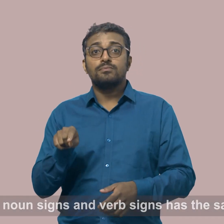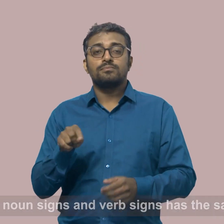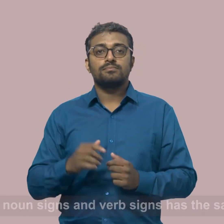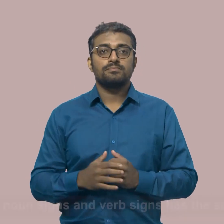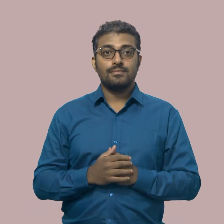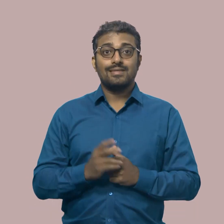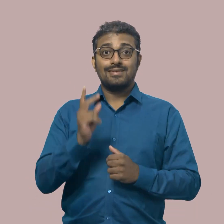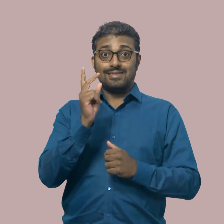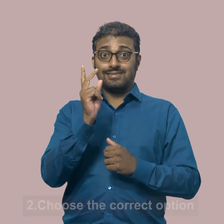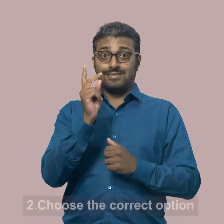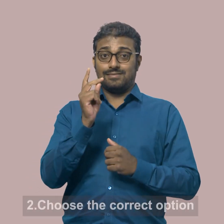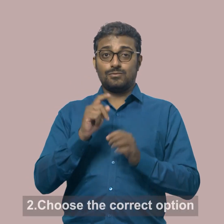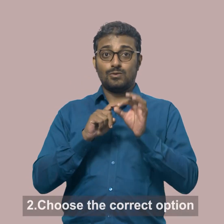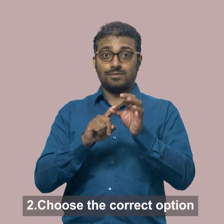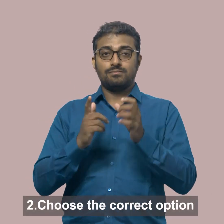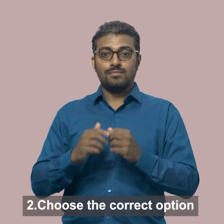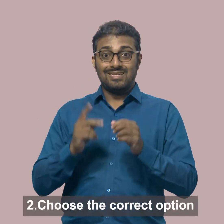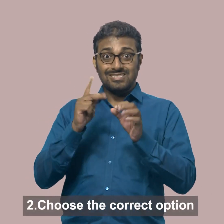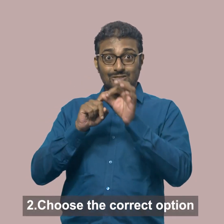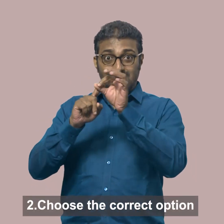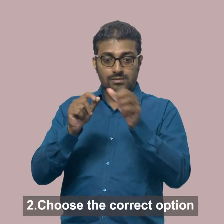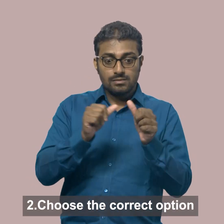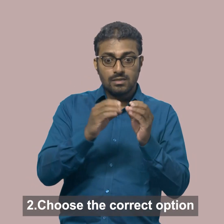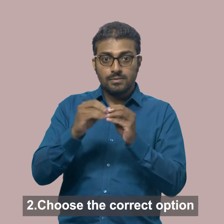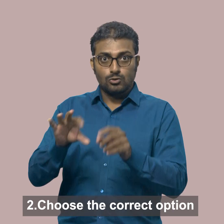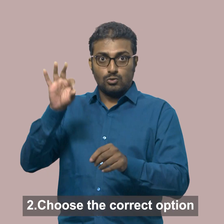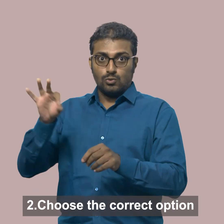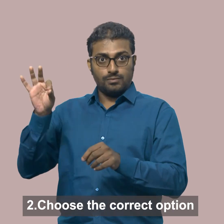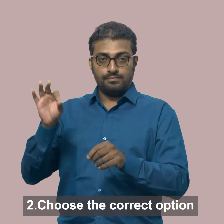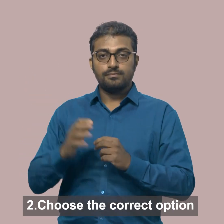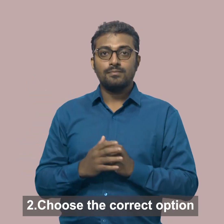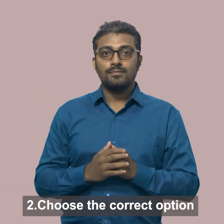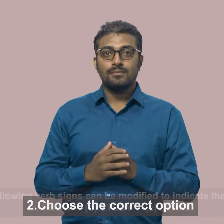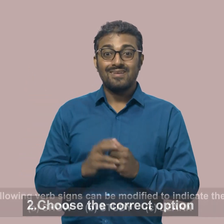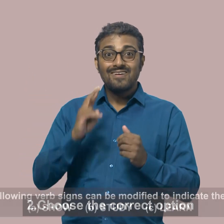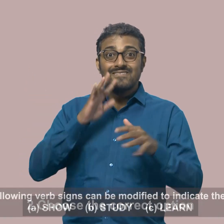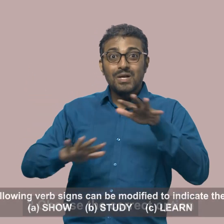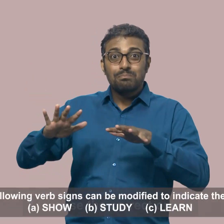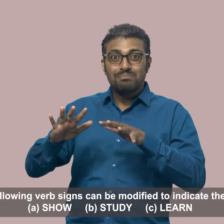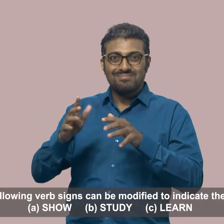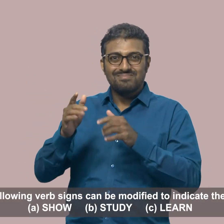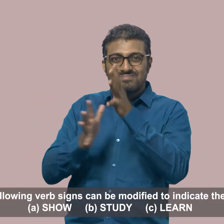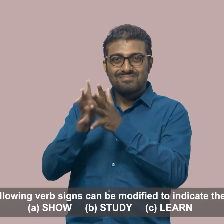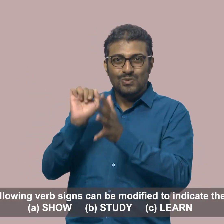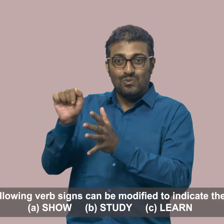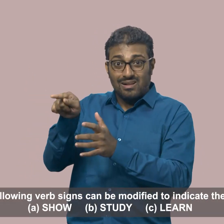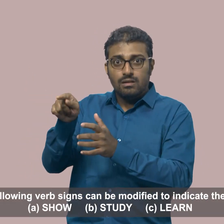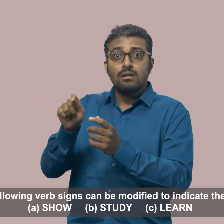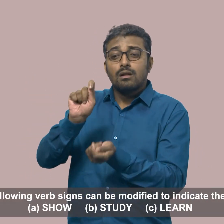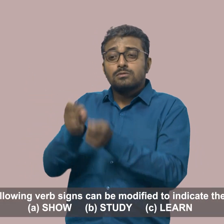True or. Question number 2, choose the correct option. First, which